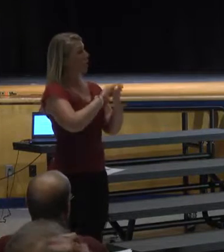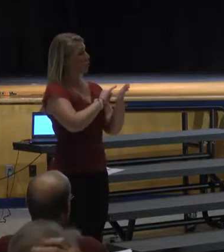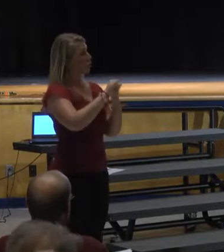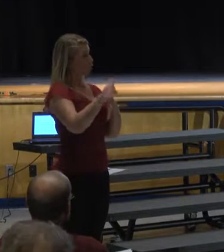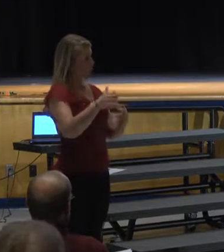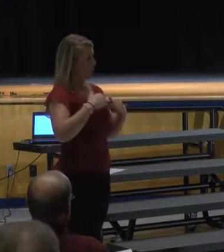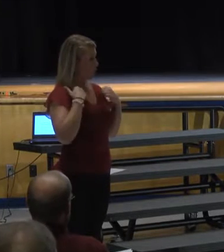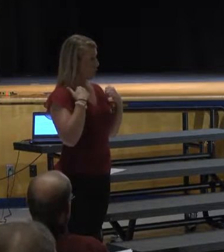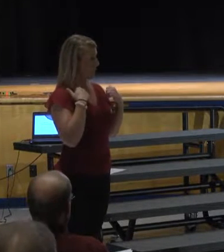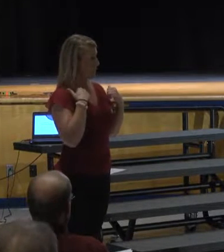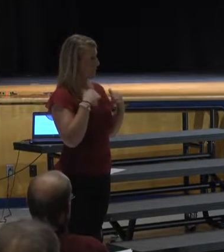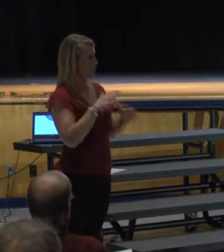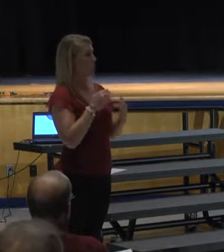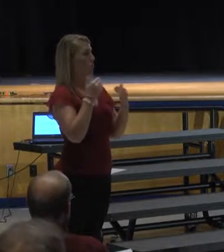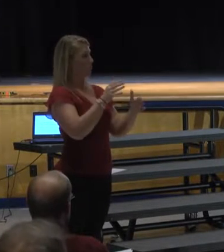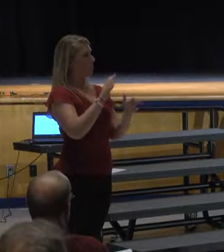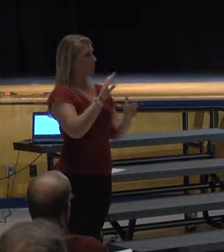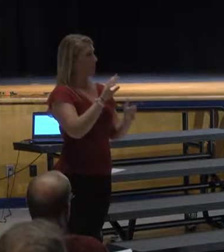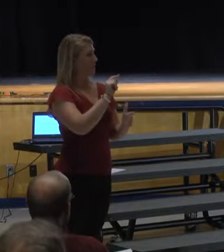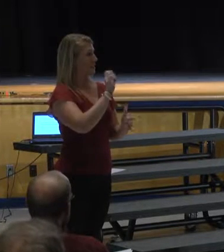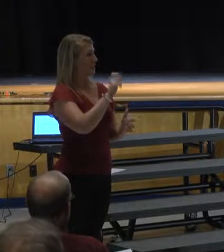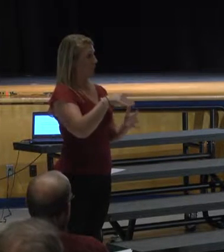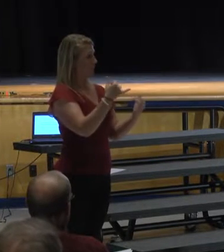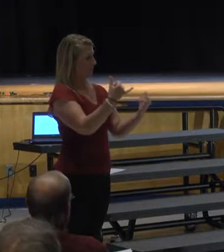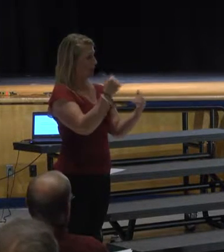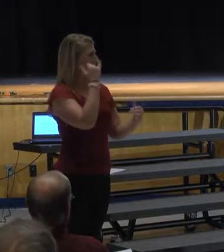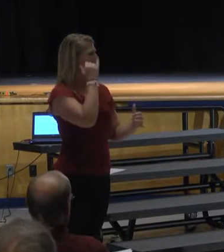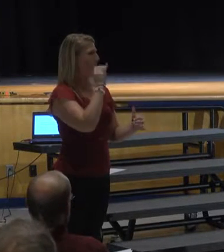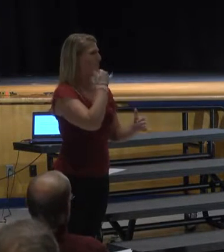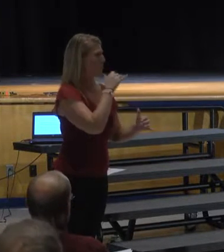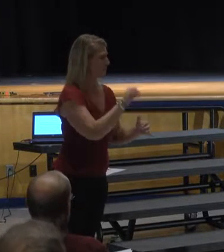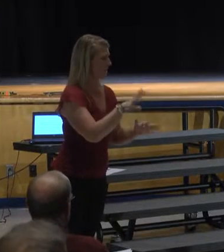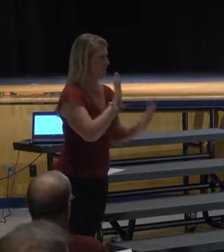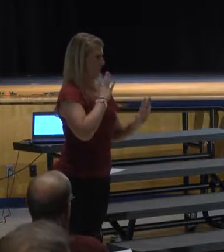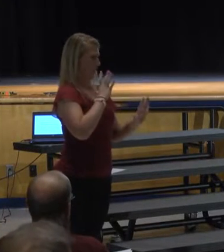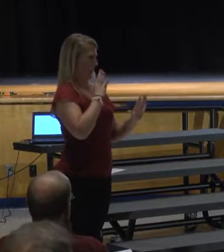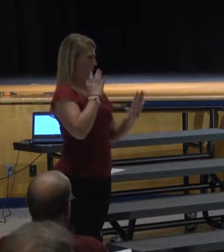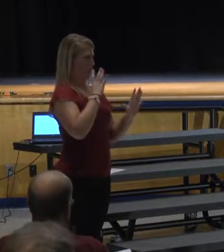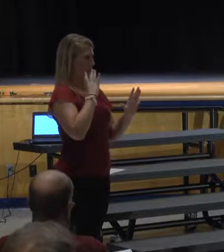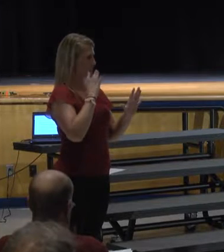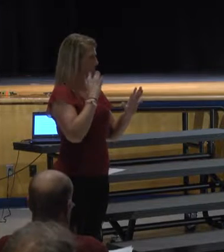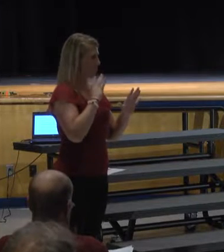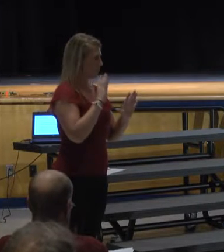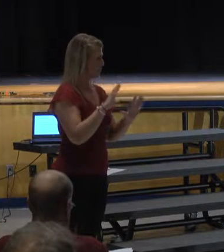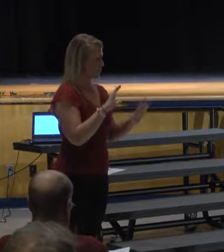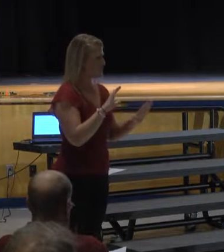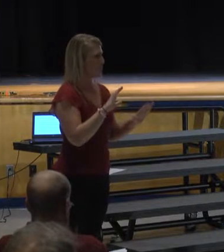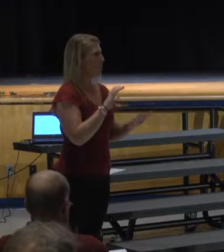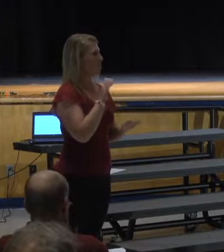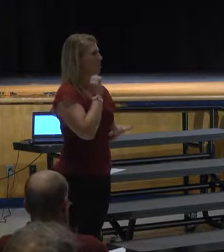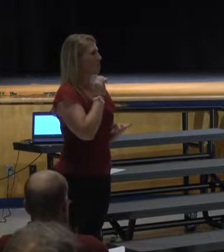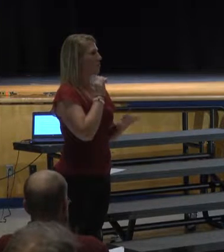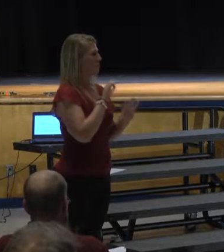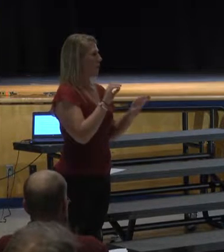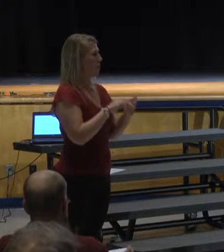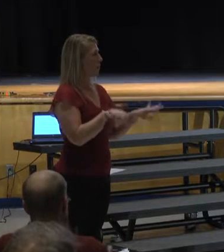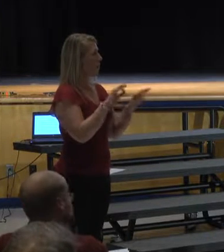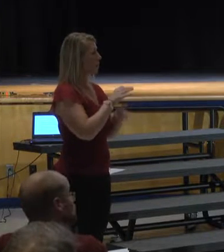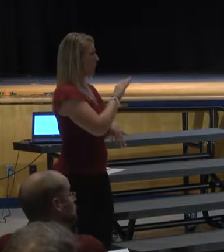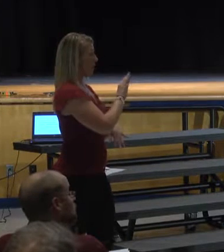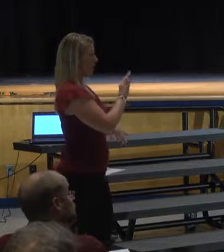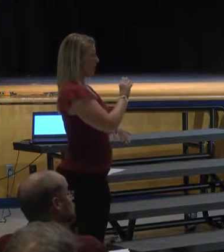TAP application now. If you miss that, it's not the end of the world, because after your FAFSA gets